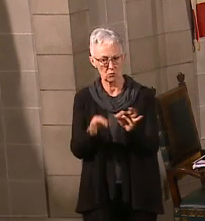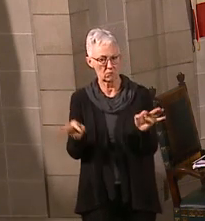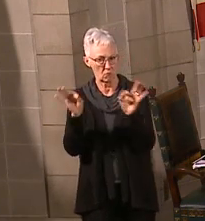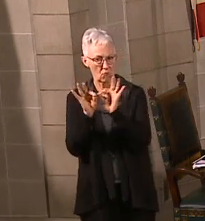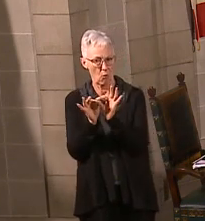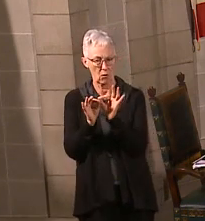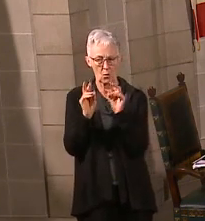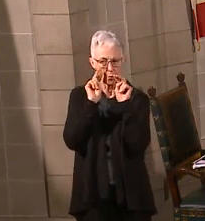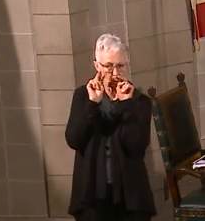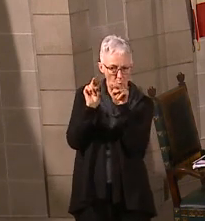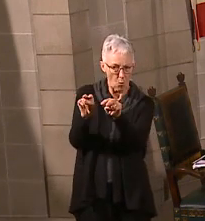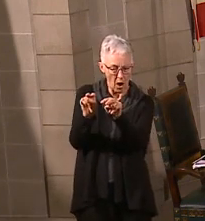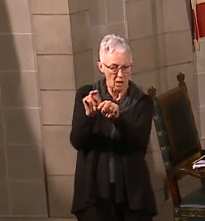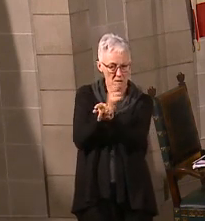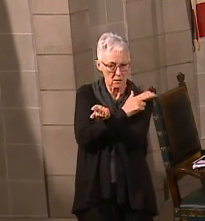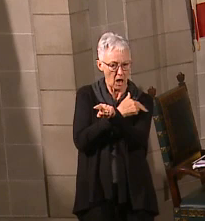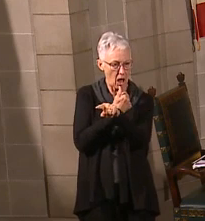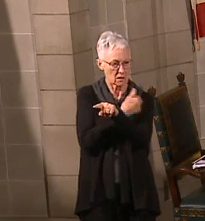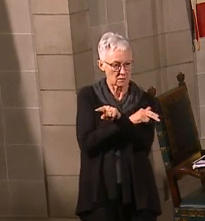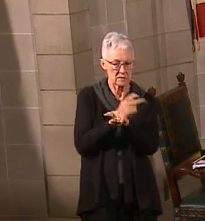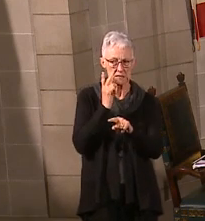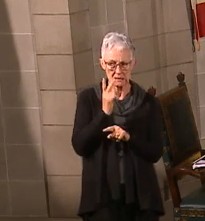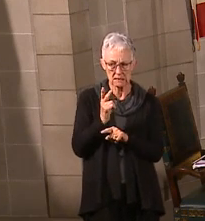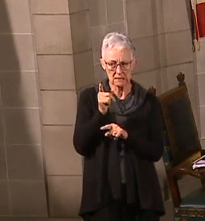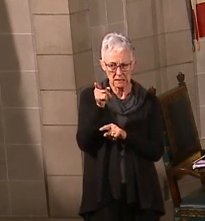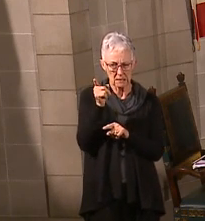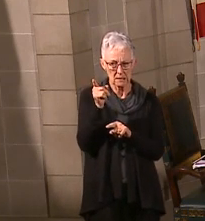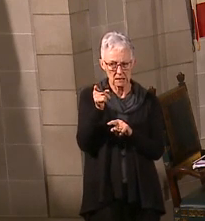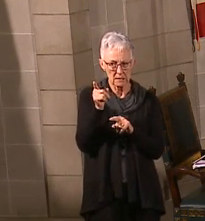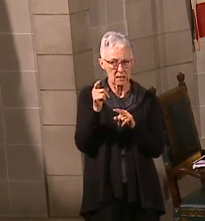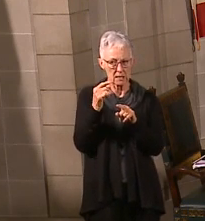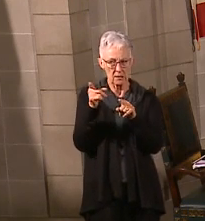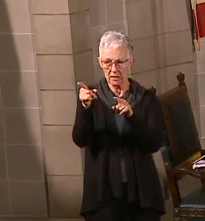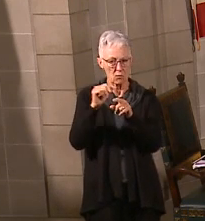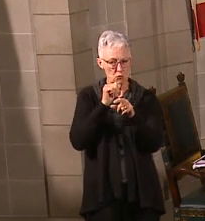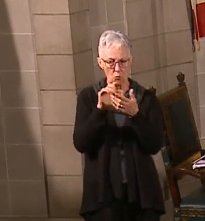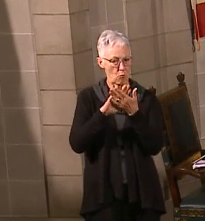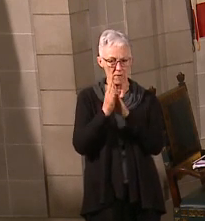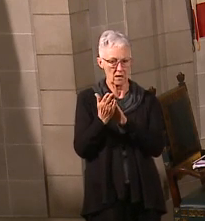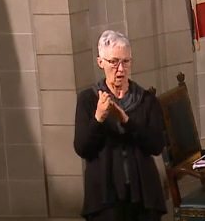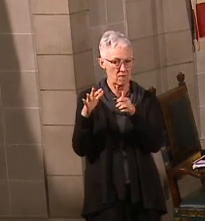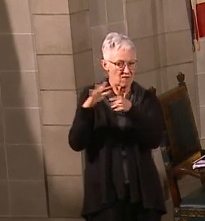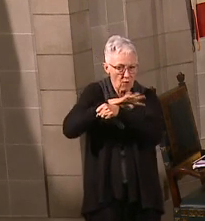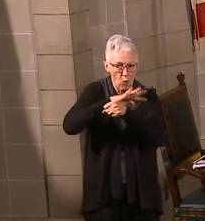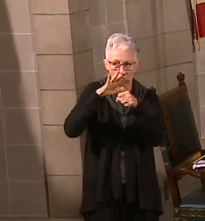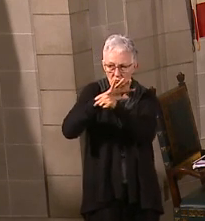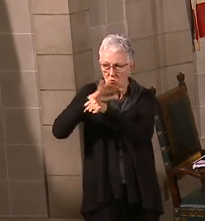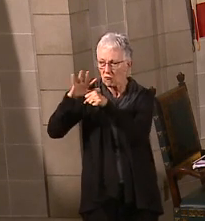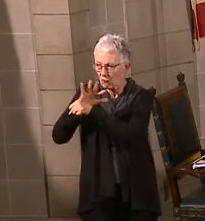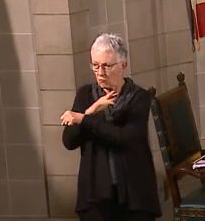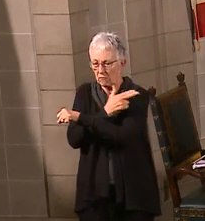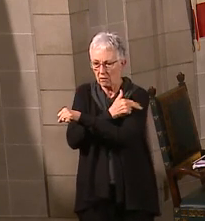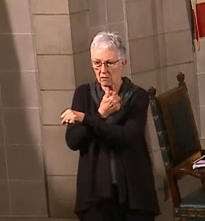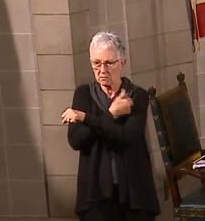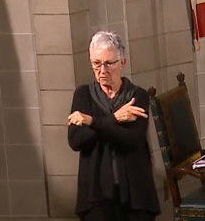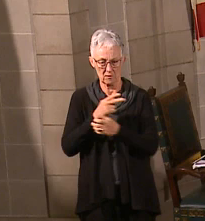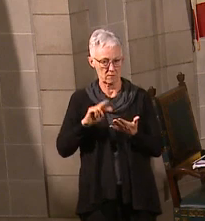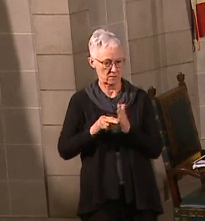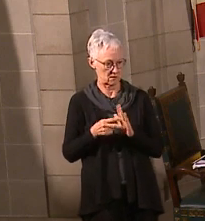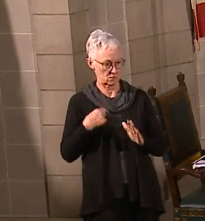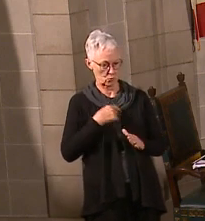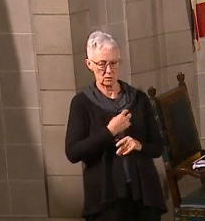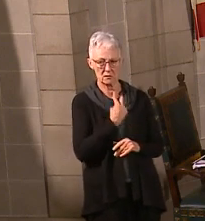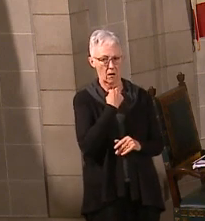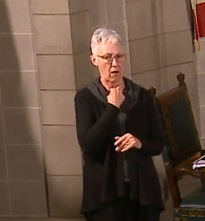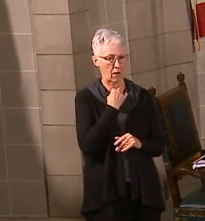many ICU beds. That is really going to be the key thing, because that's the end game, is to make sure that doesn't become overwhelmed. Now, testing and being able to do